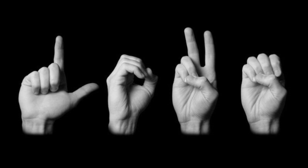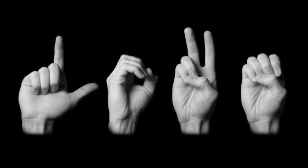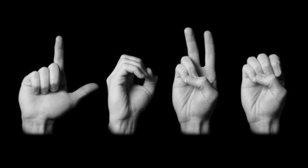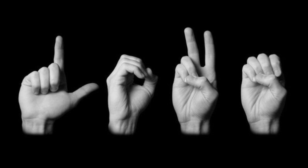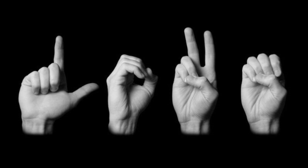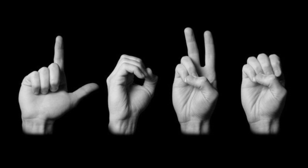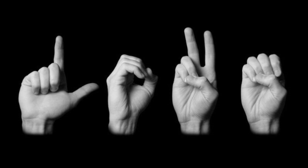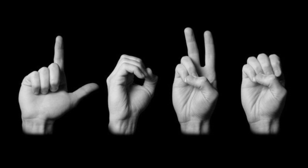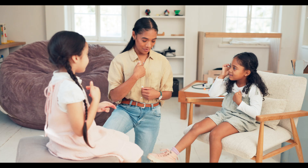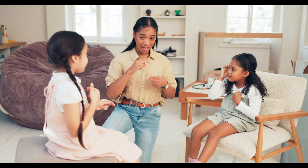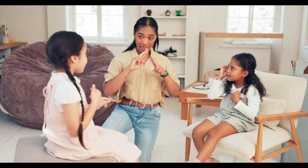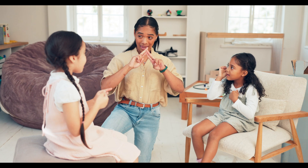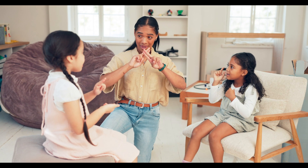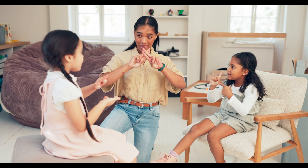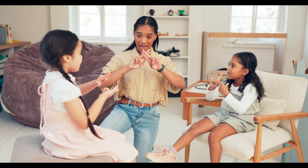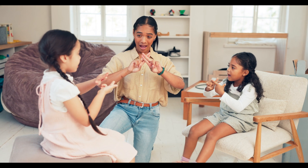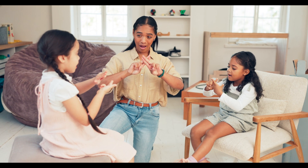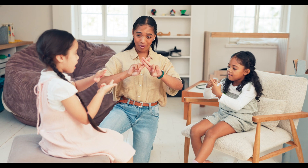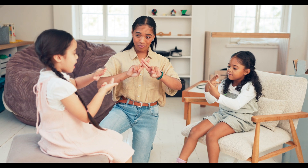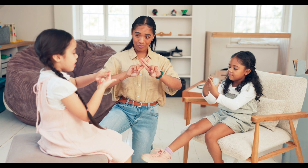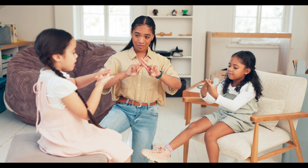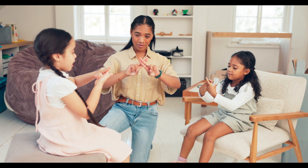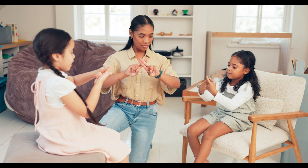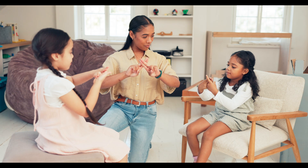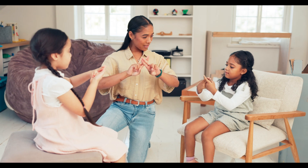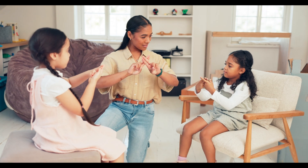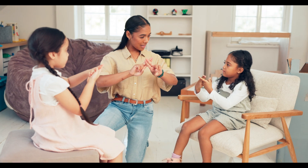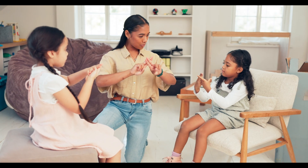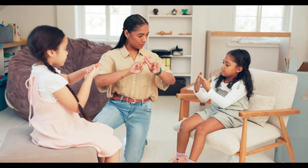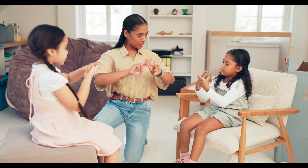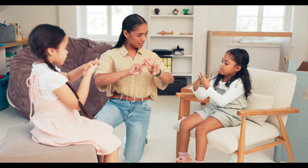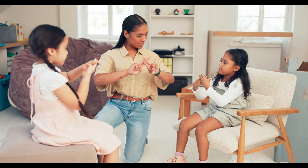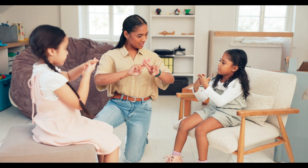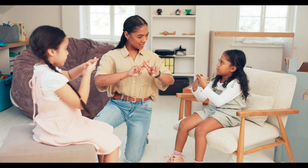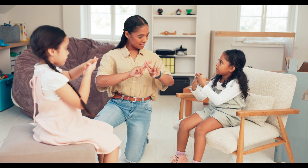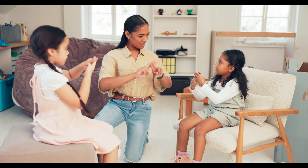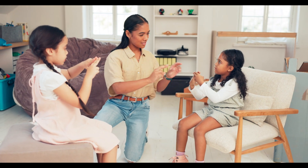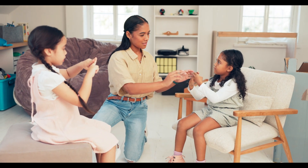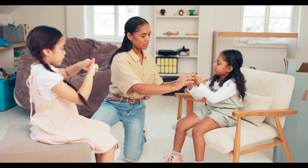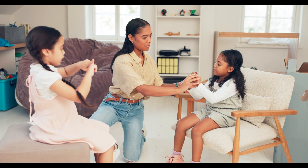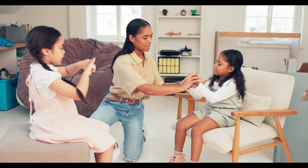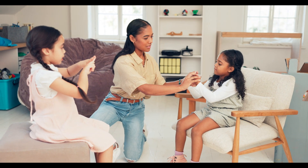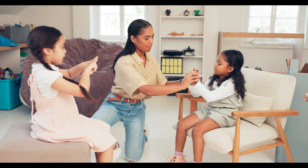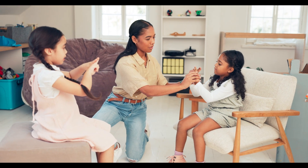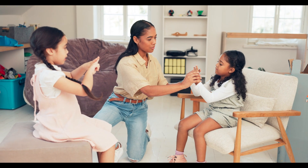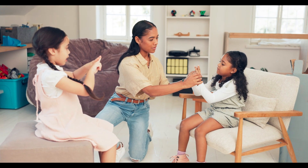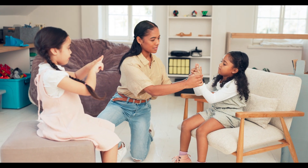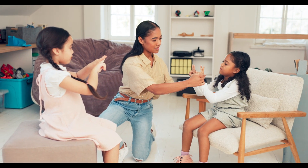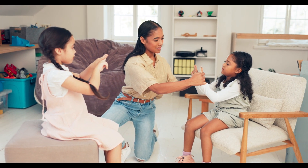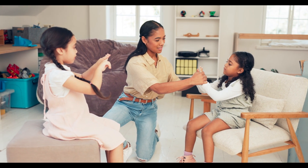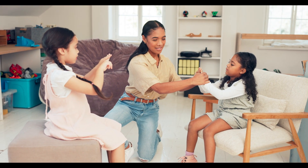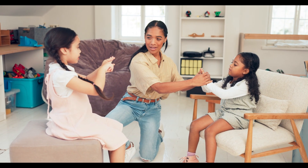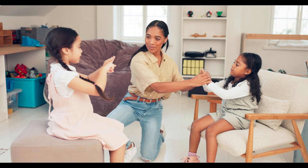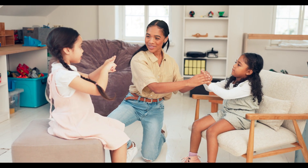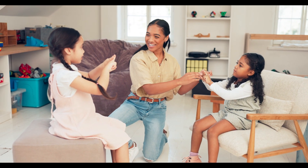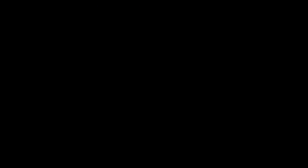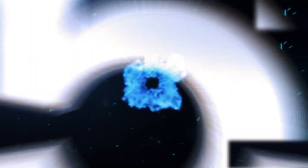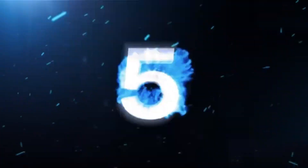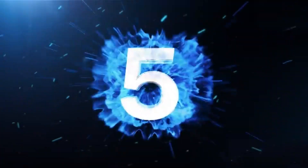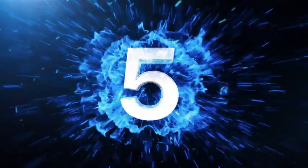ASL isn't just a language, it's an art form and a cultural identity. Everybody got that? Good. Weird